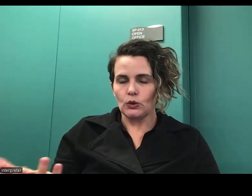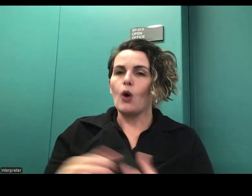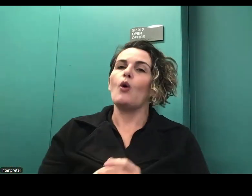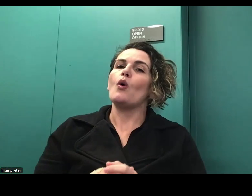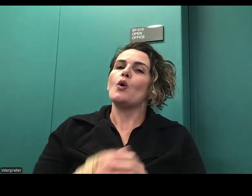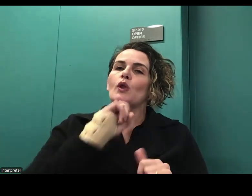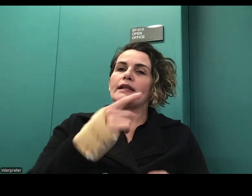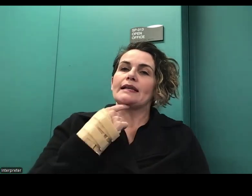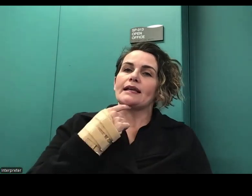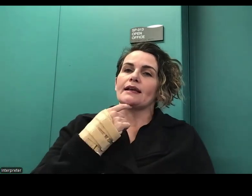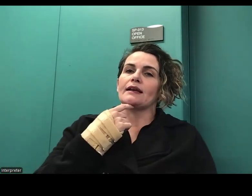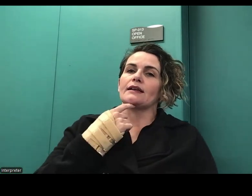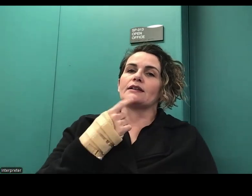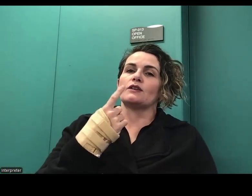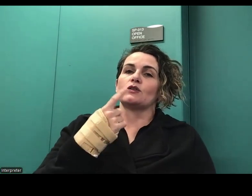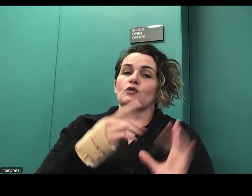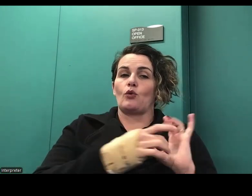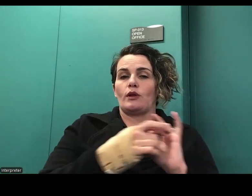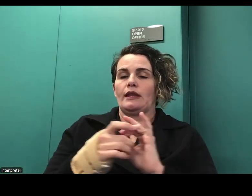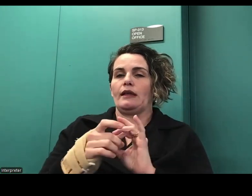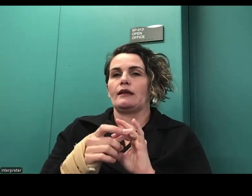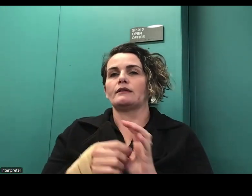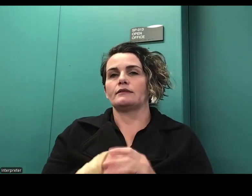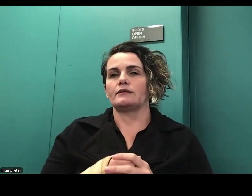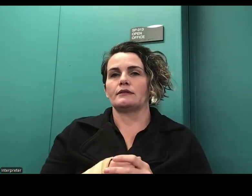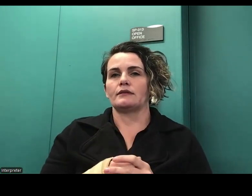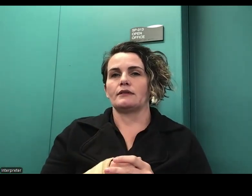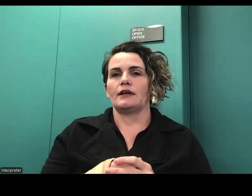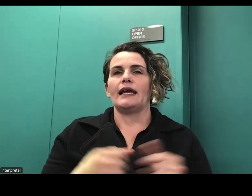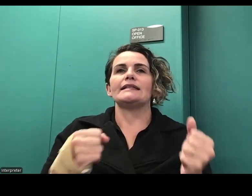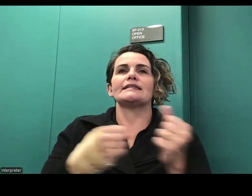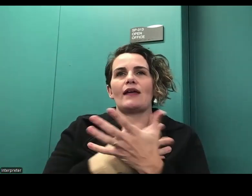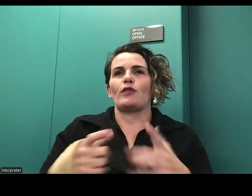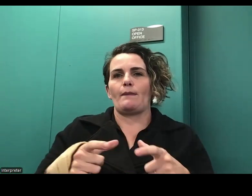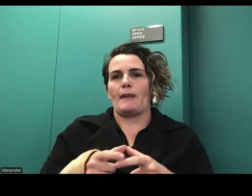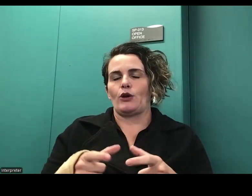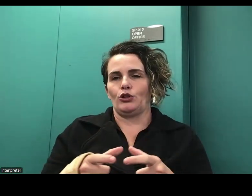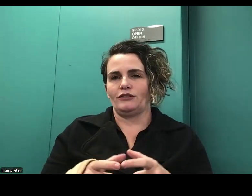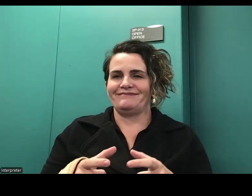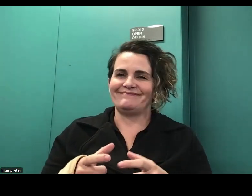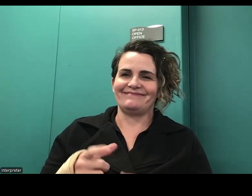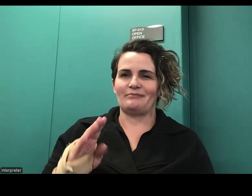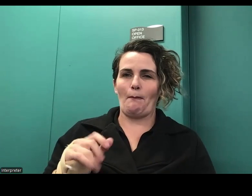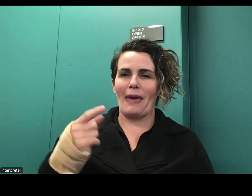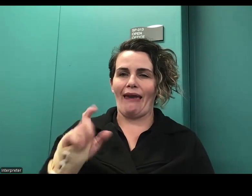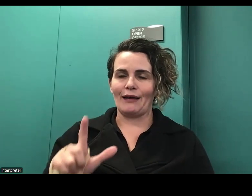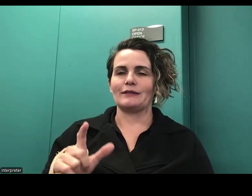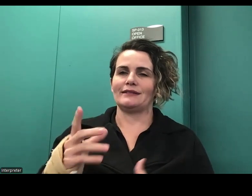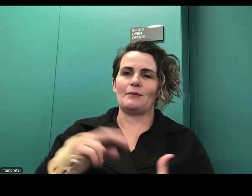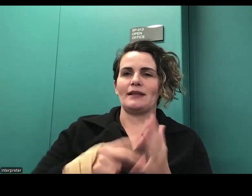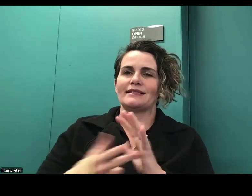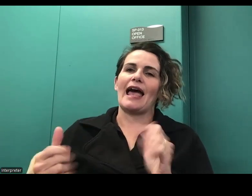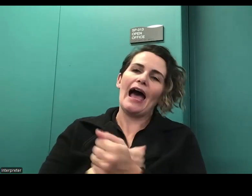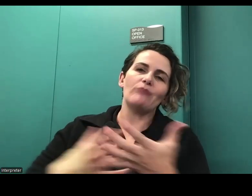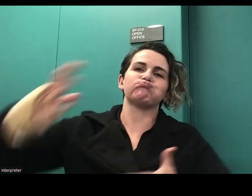It's just these things as far as training programs, related materials, okay, it's an everything bagel. But it's